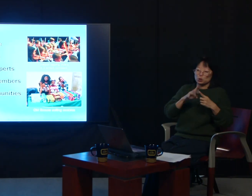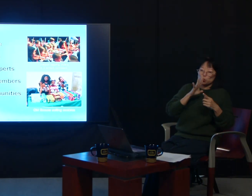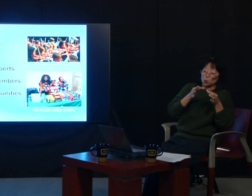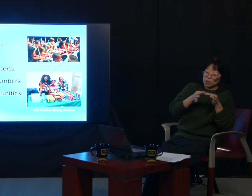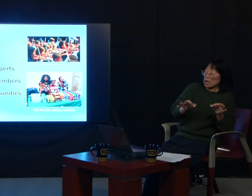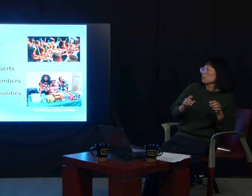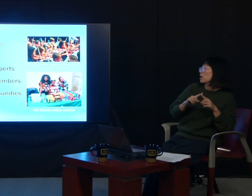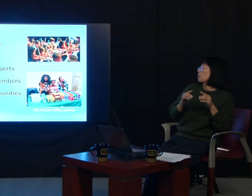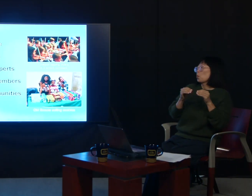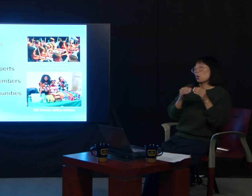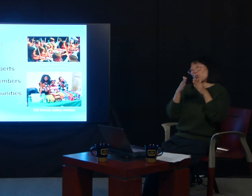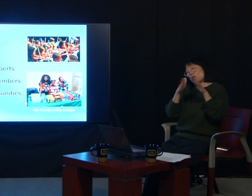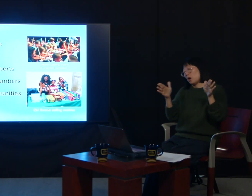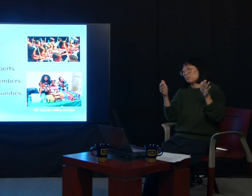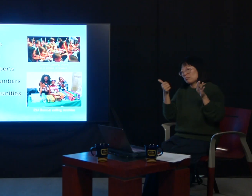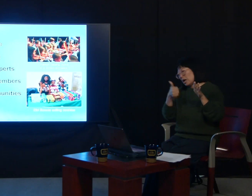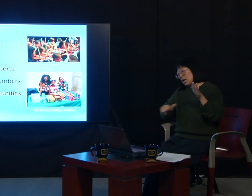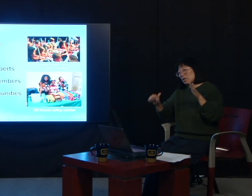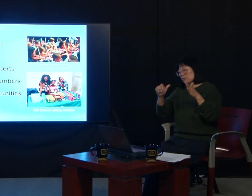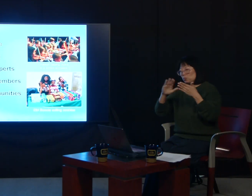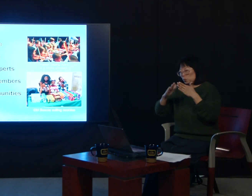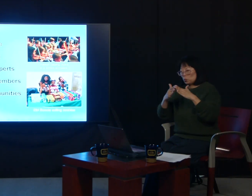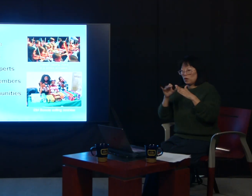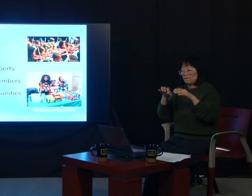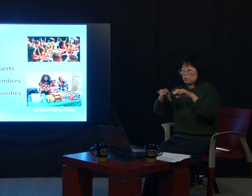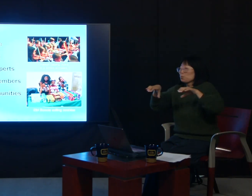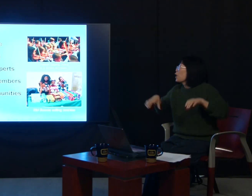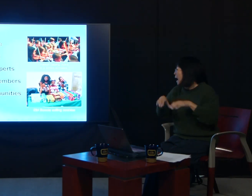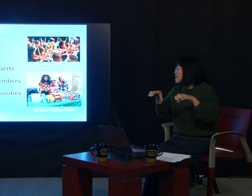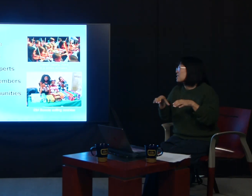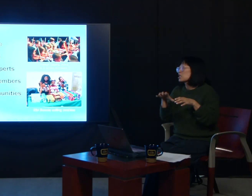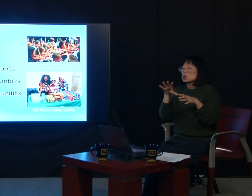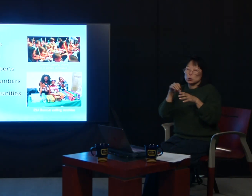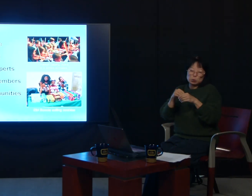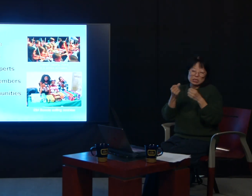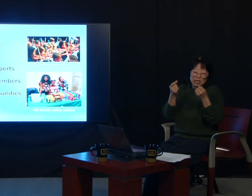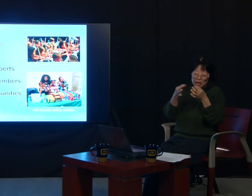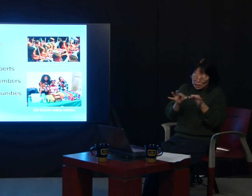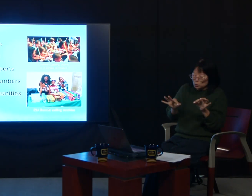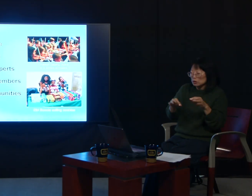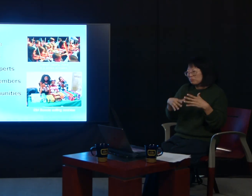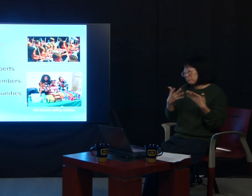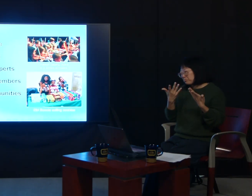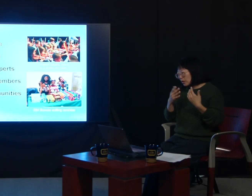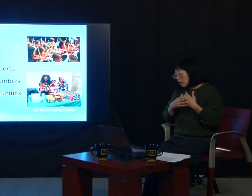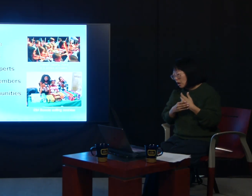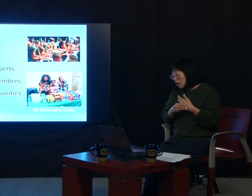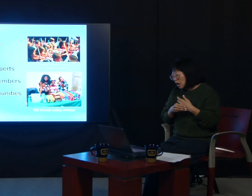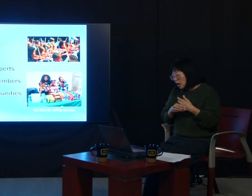spoken language, but more broadly, any community of practice, including sign language,